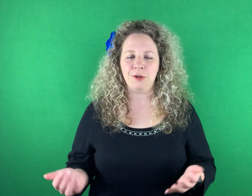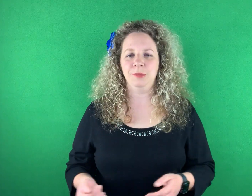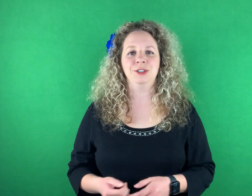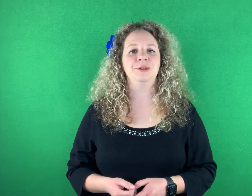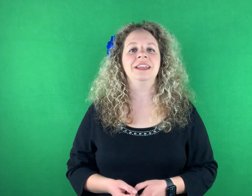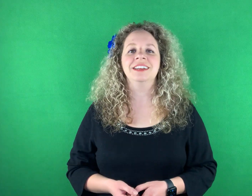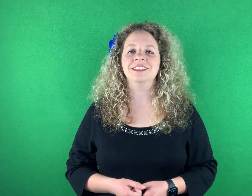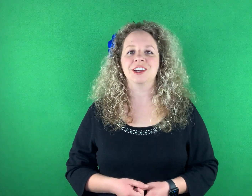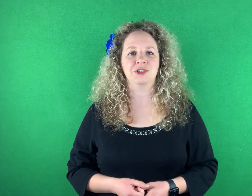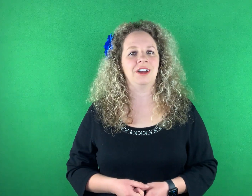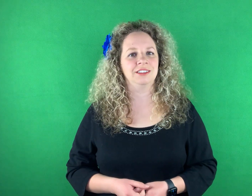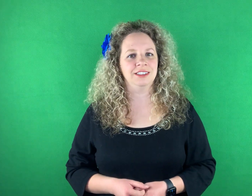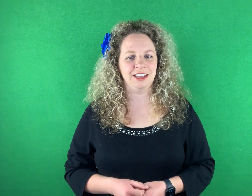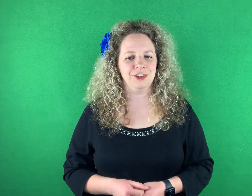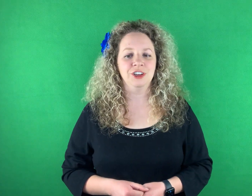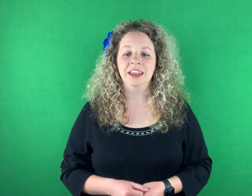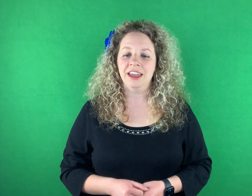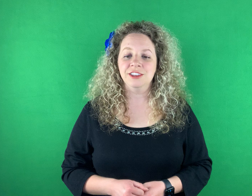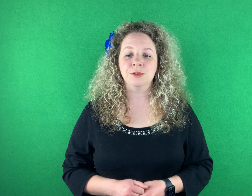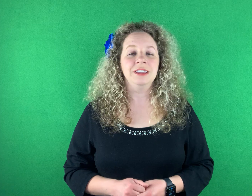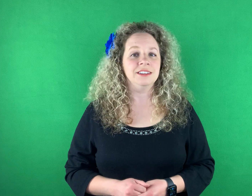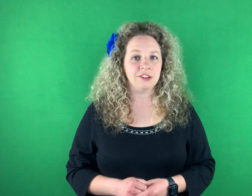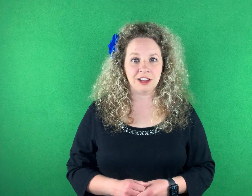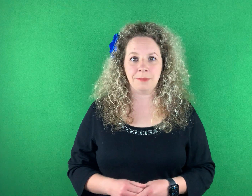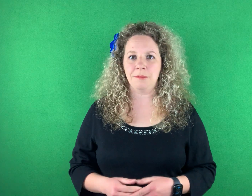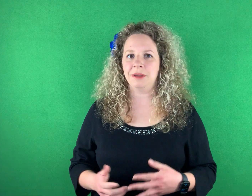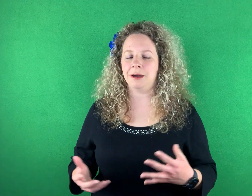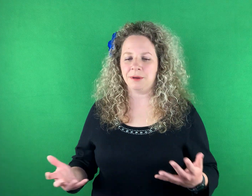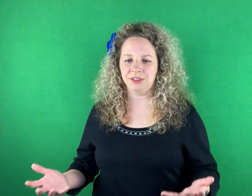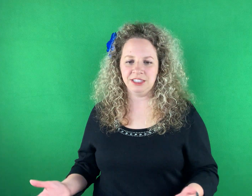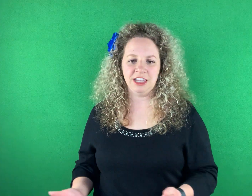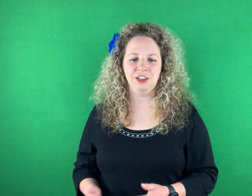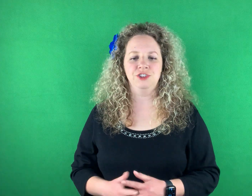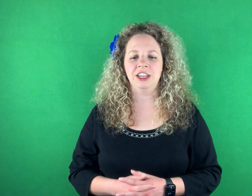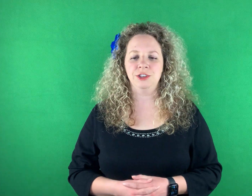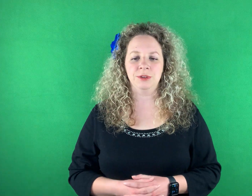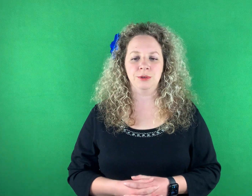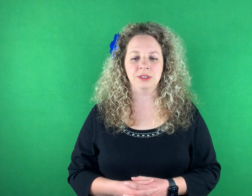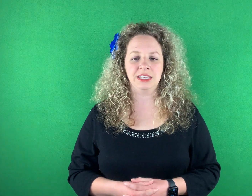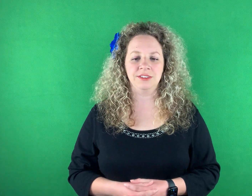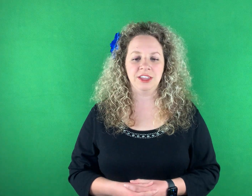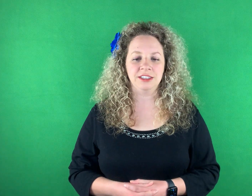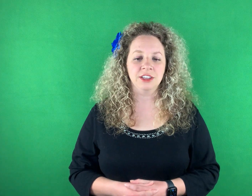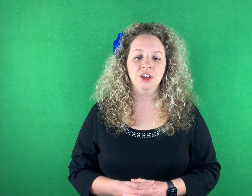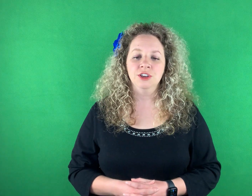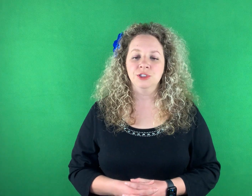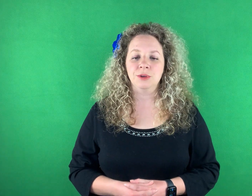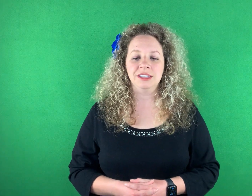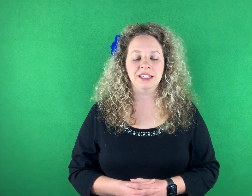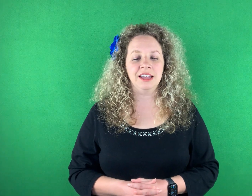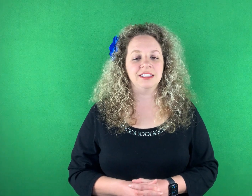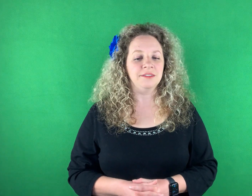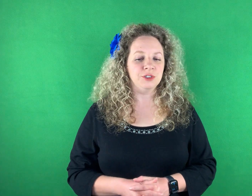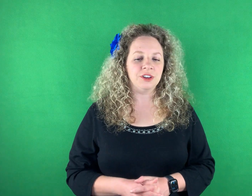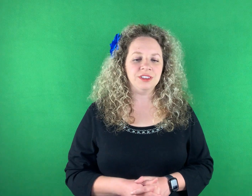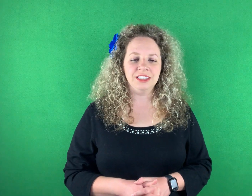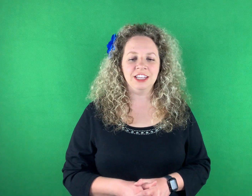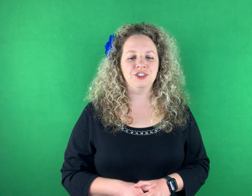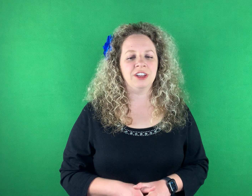performer, so he is actually on stage. And so he is talking about being up on the stage and doing those kinds of things. So it says, "I've stood on the stage night